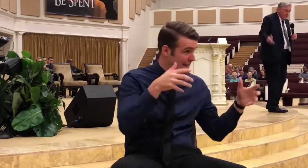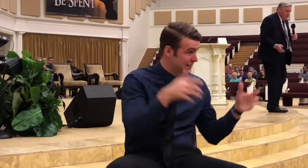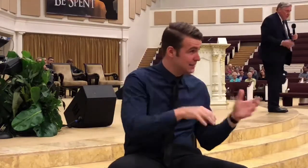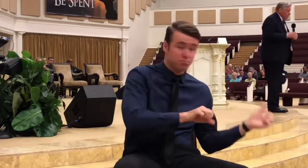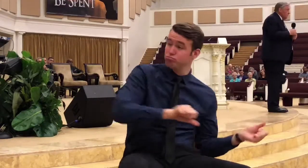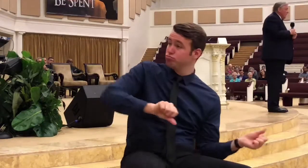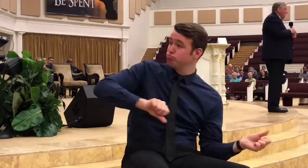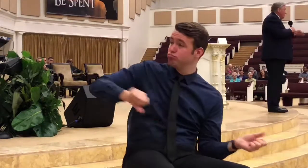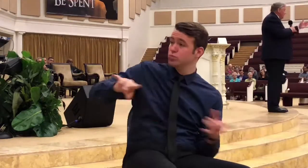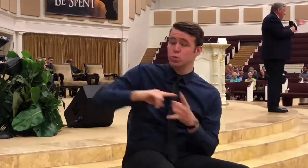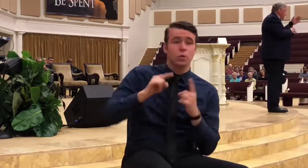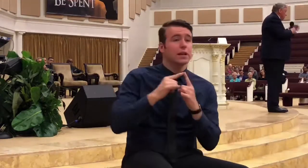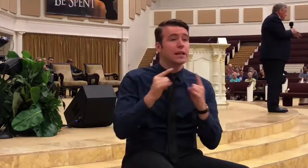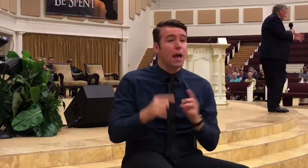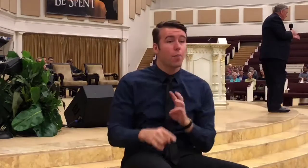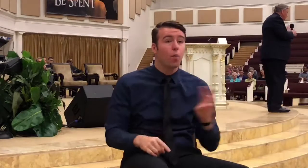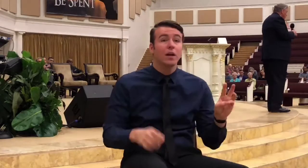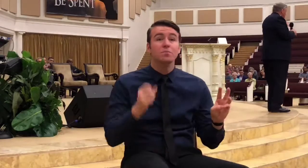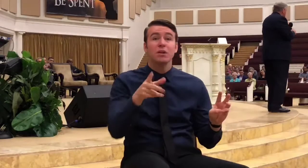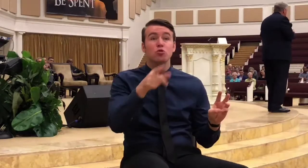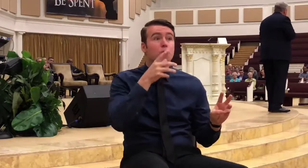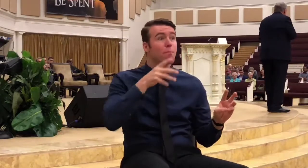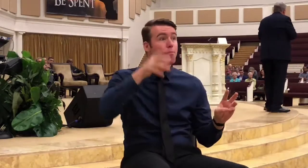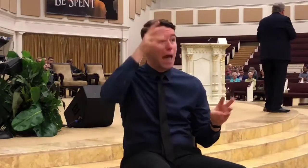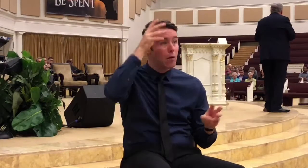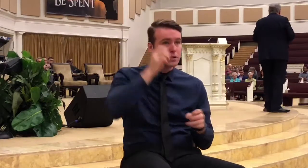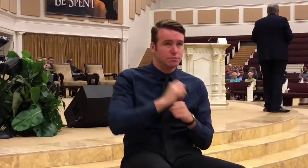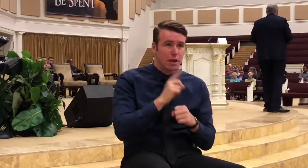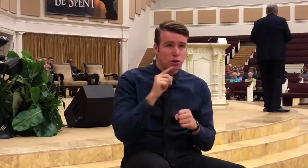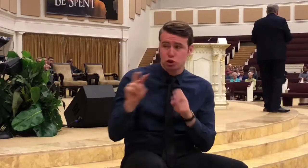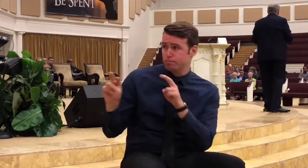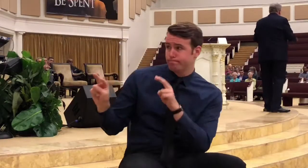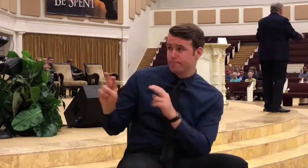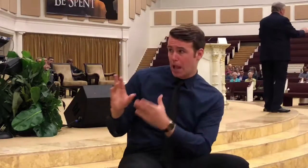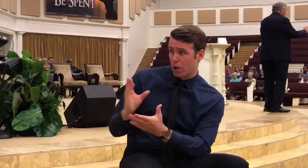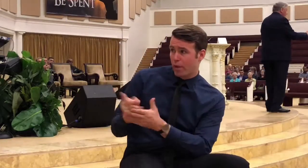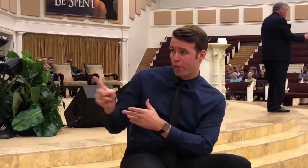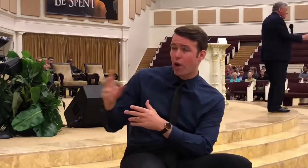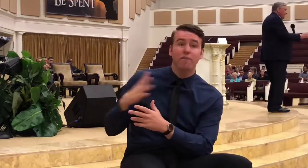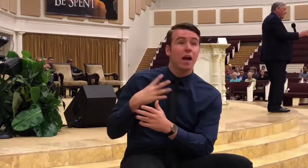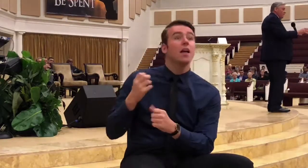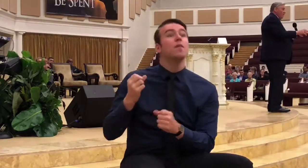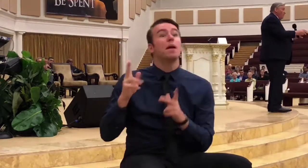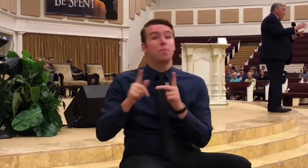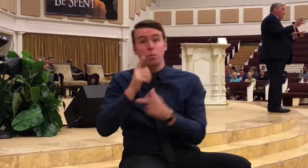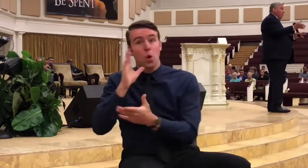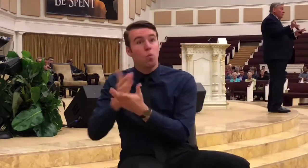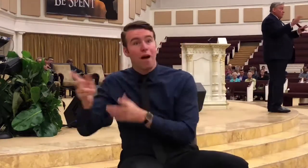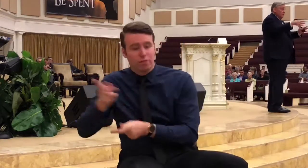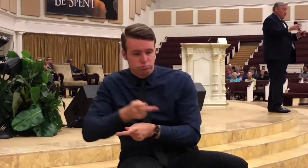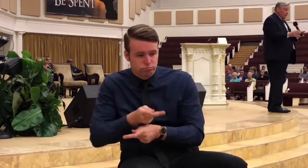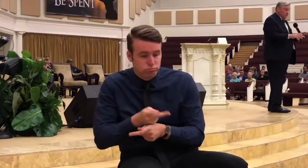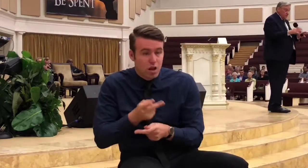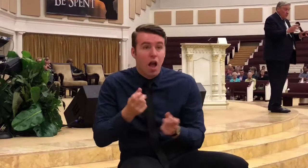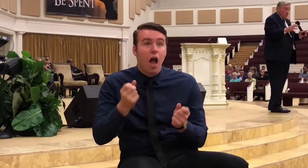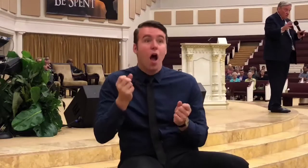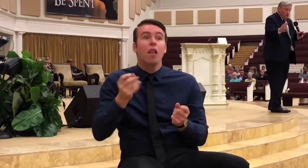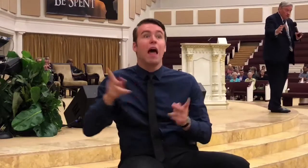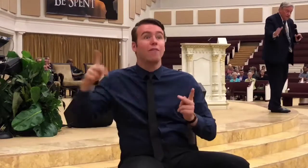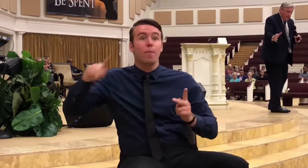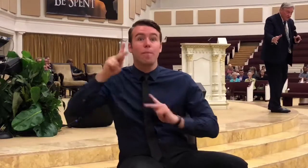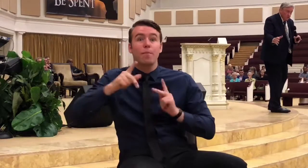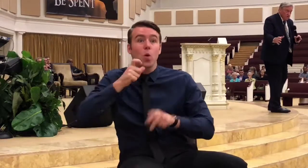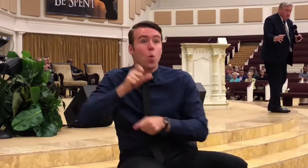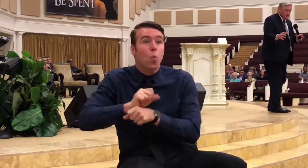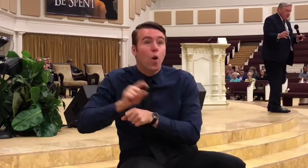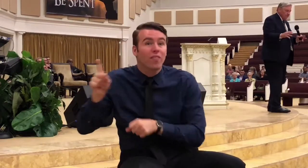them to Camp West. And you parents making sure that they get there. And there's people there that are working together. All of them are older than the kids and they're all